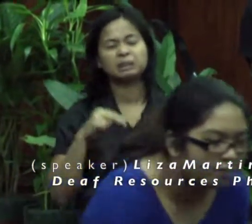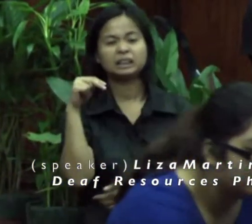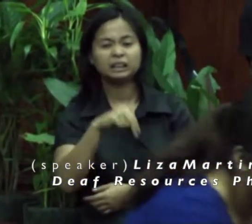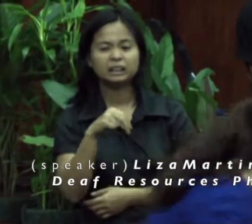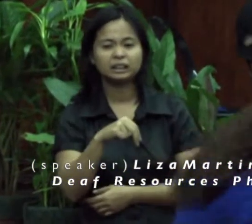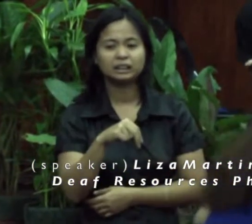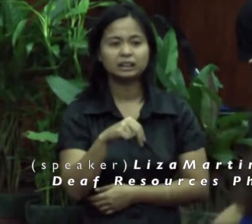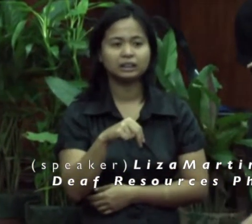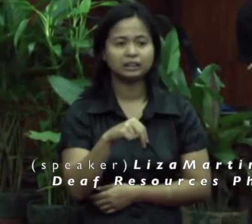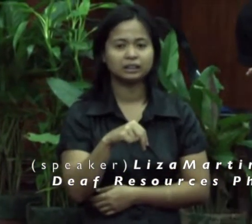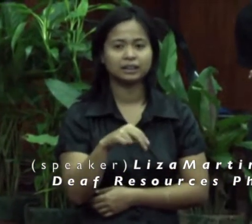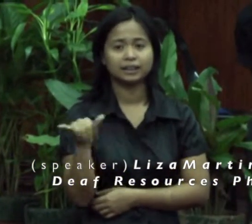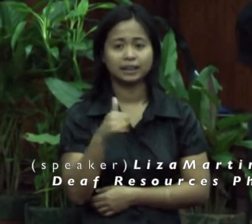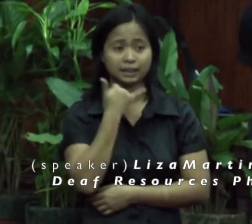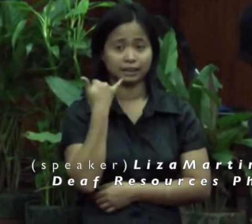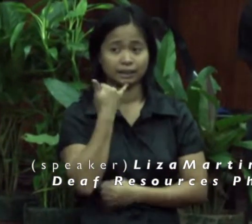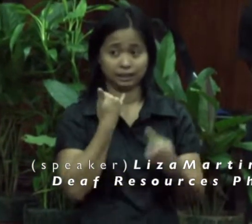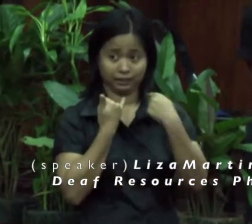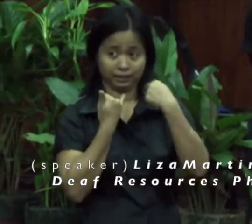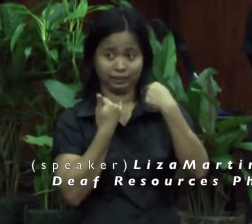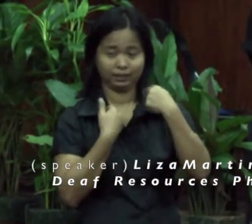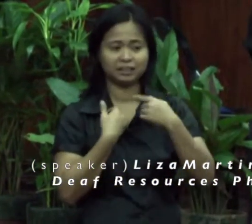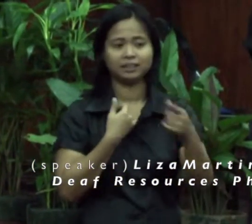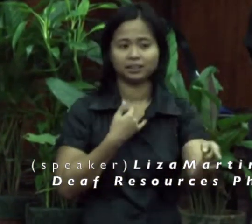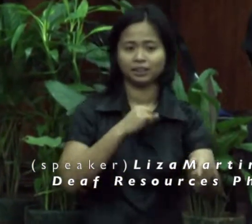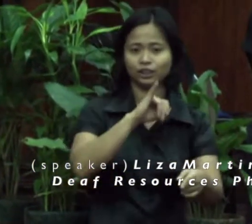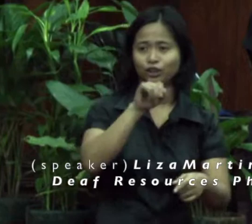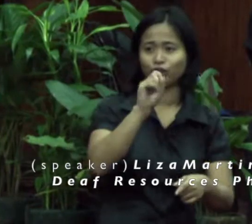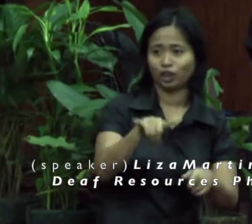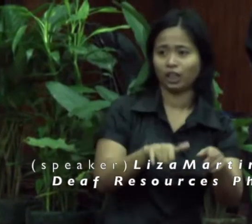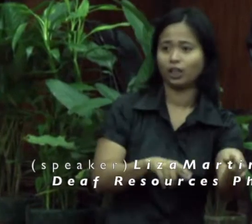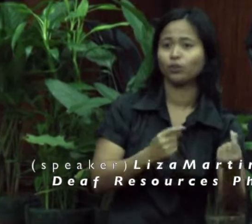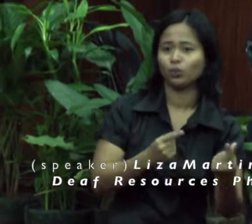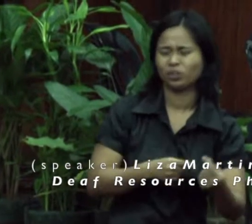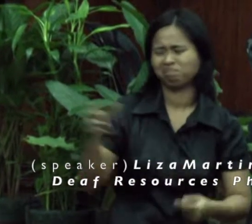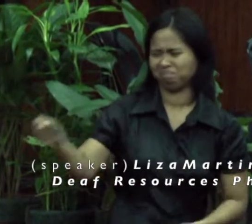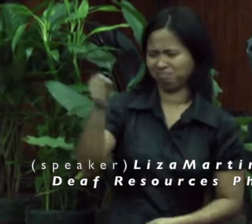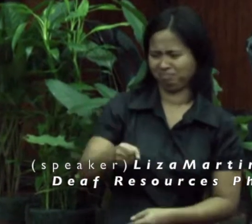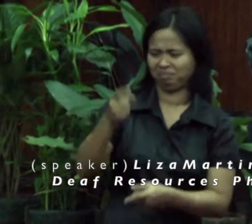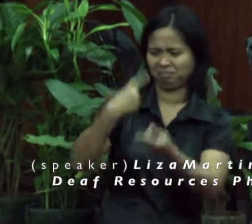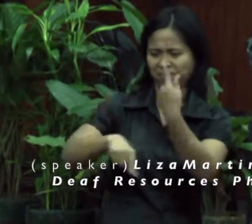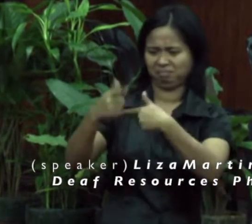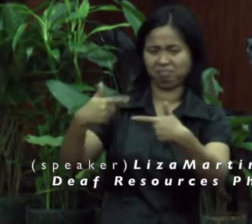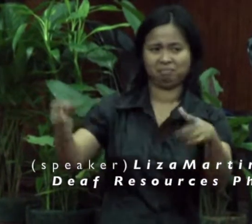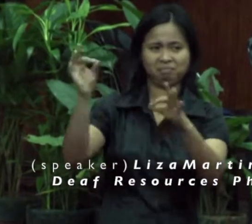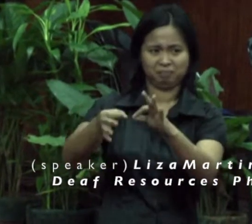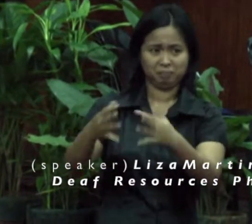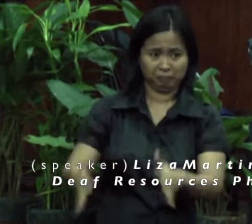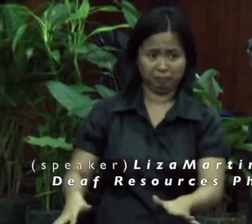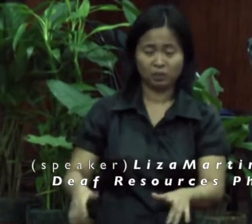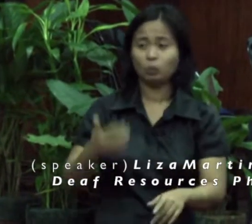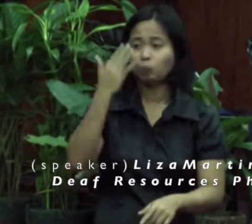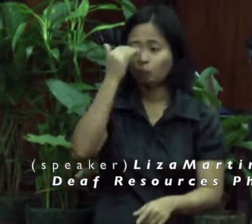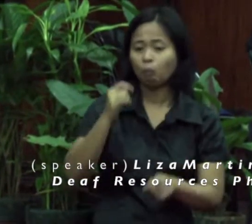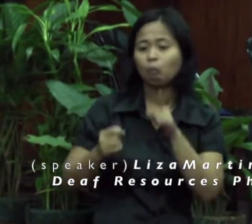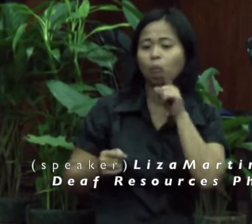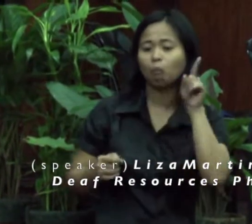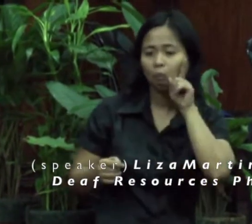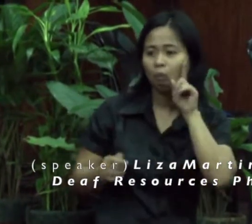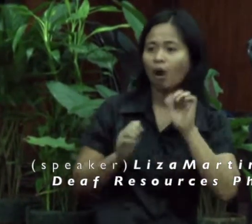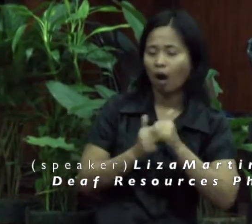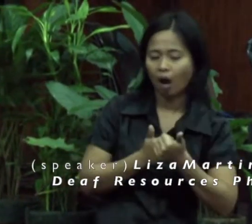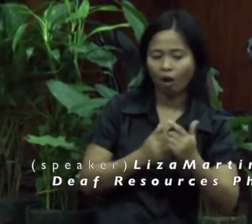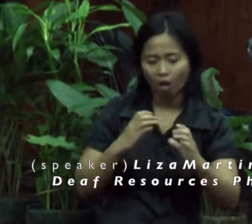ng, kagaya ni Gian, kailangan ni Jay, kailangan mo ng sign language interpreter. Kasi yung deaf, paano